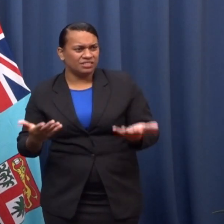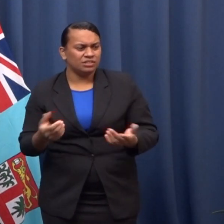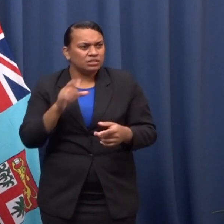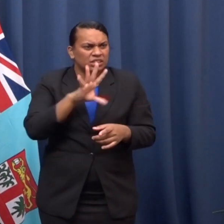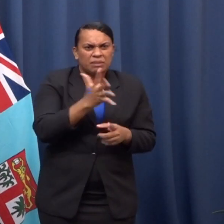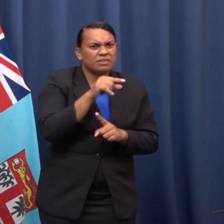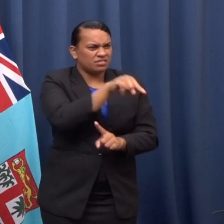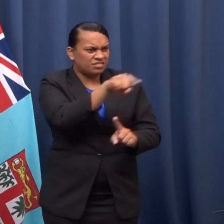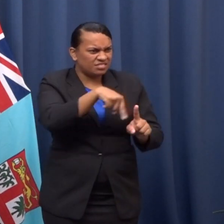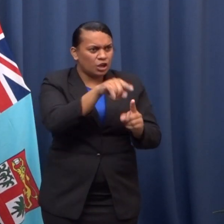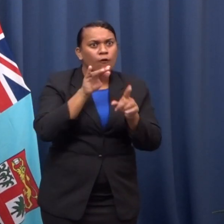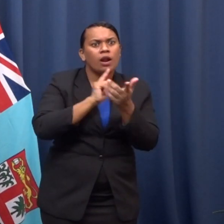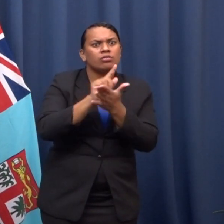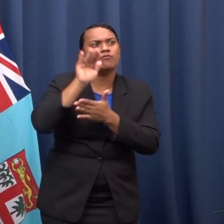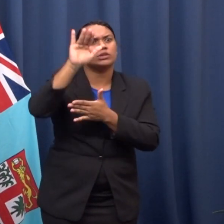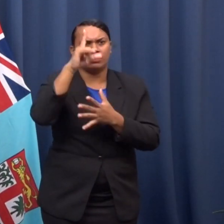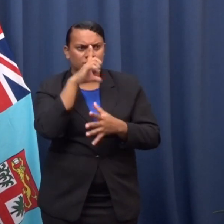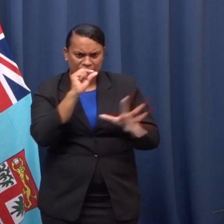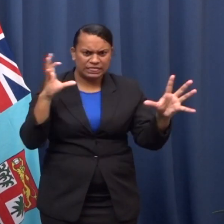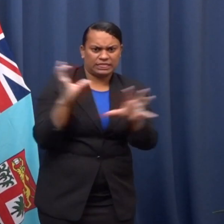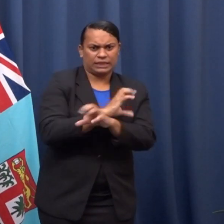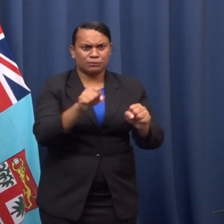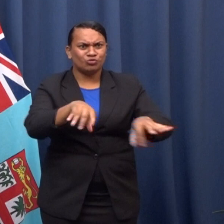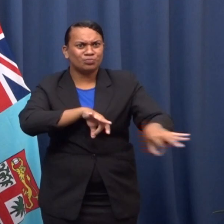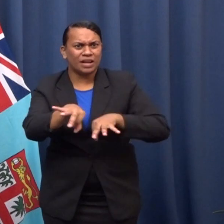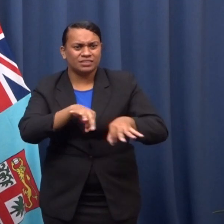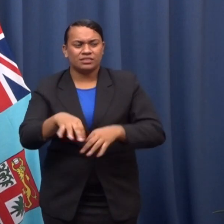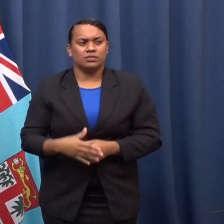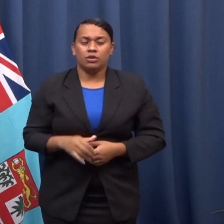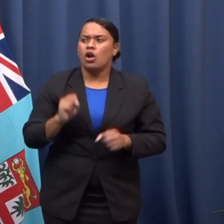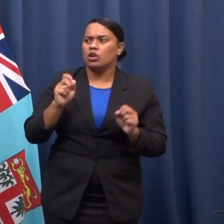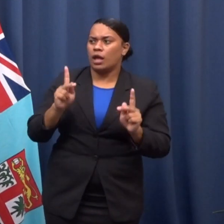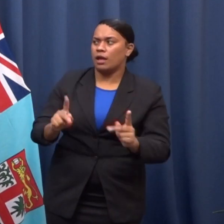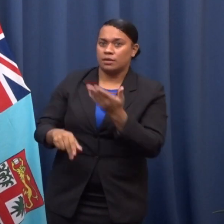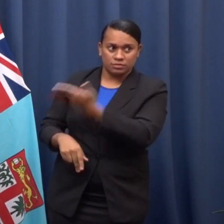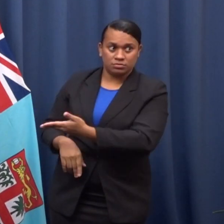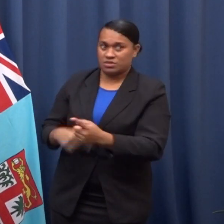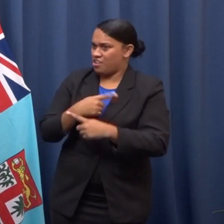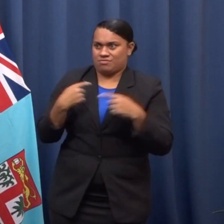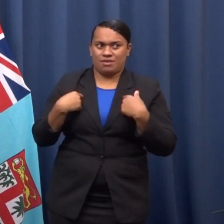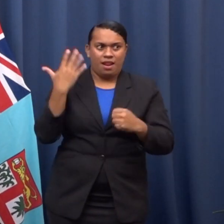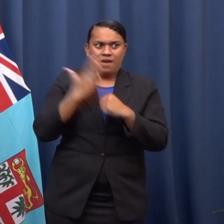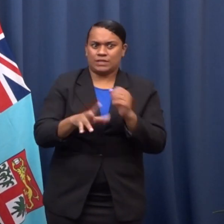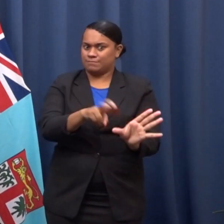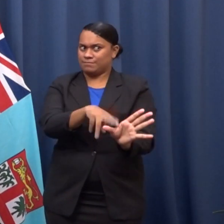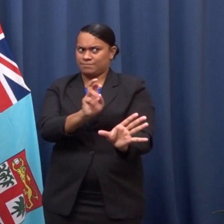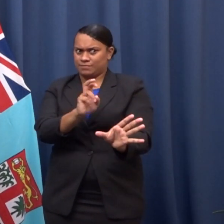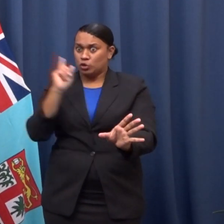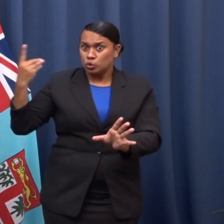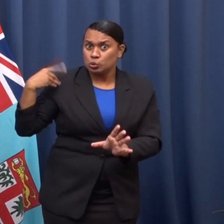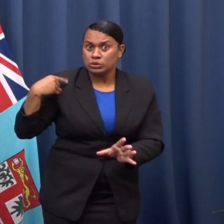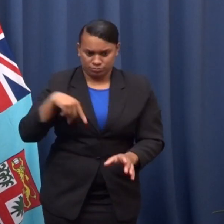we haven't removed ourselves from our normal duties. We have a current operation to